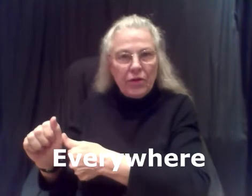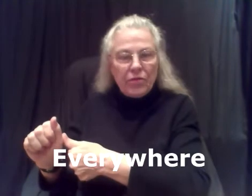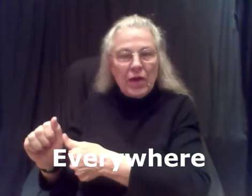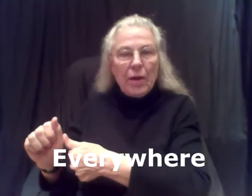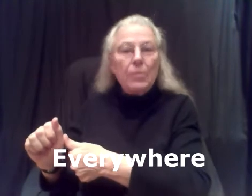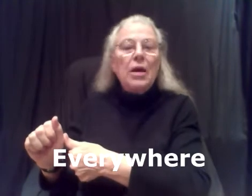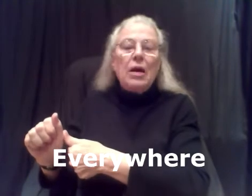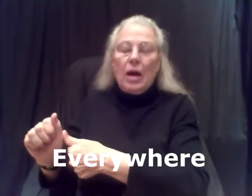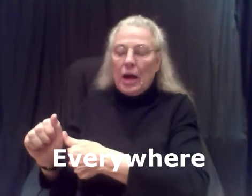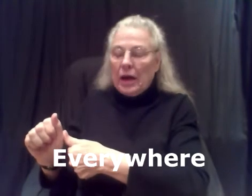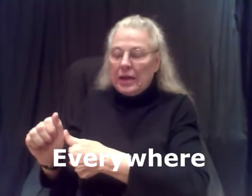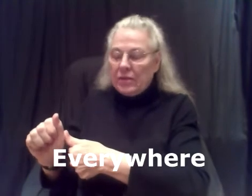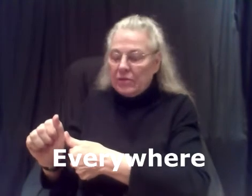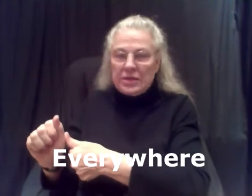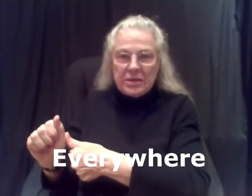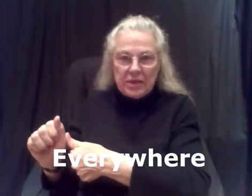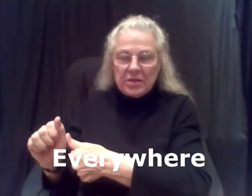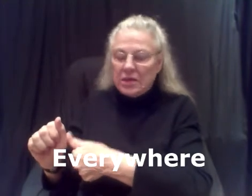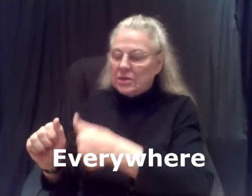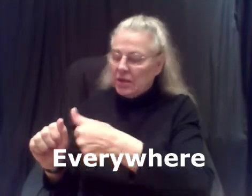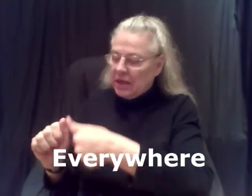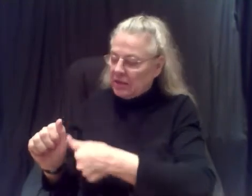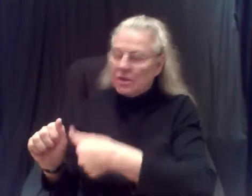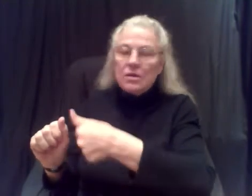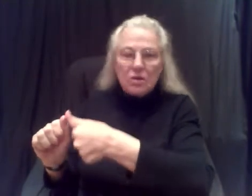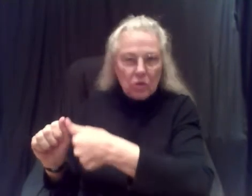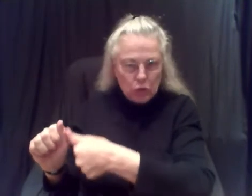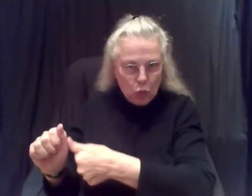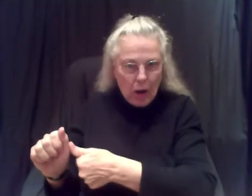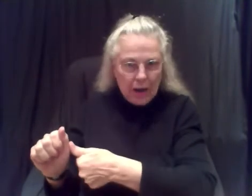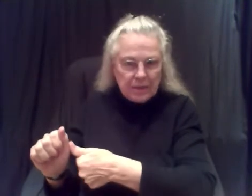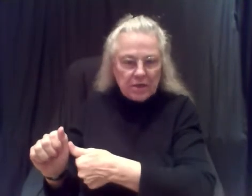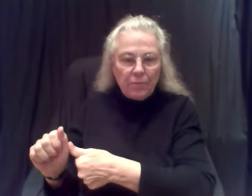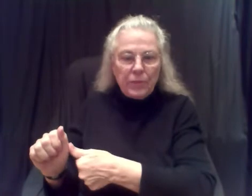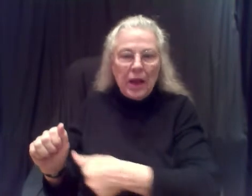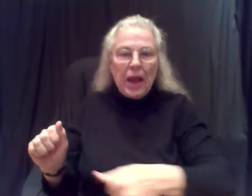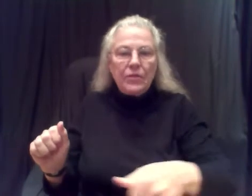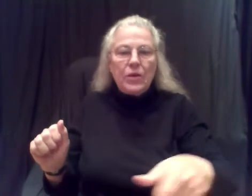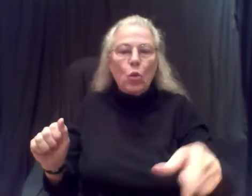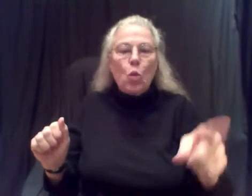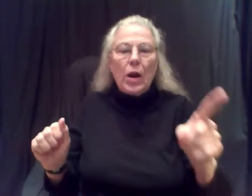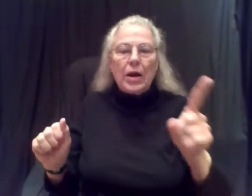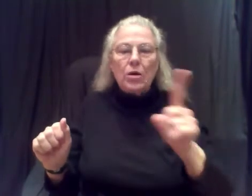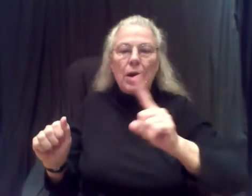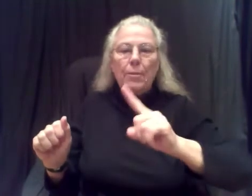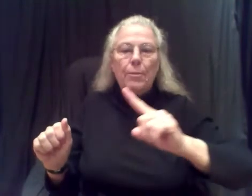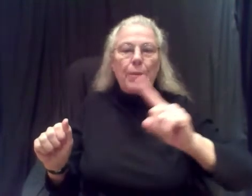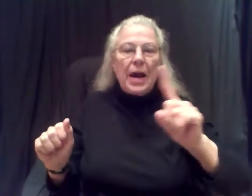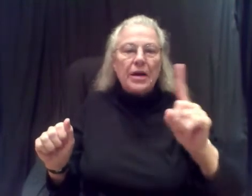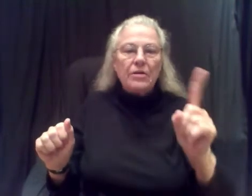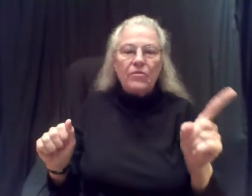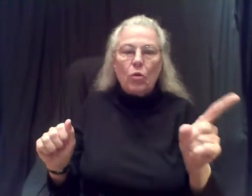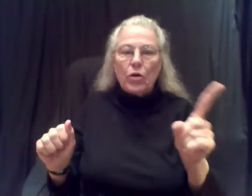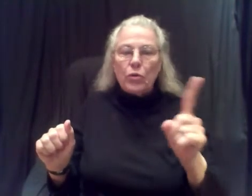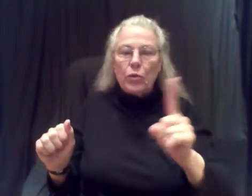thumb. In this instance, it's twice, and then where, back and forth with your